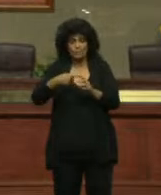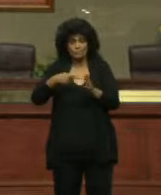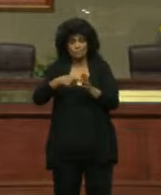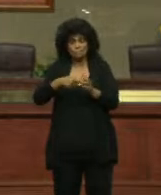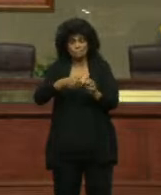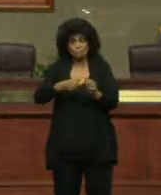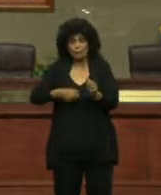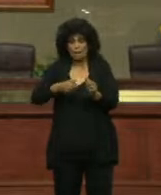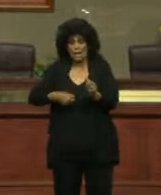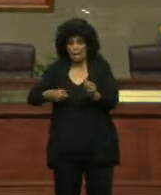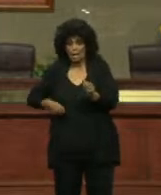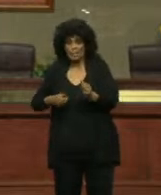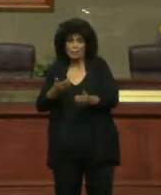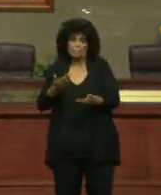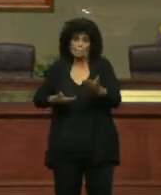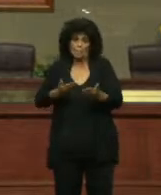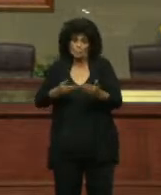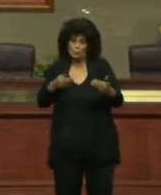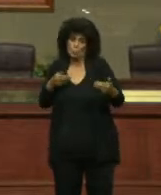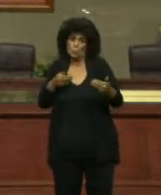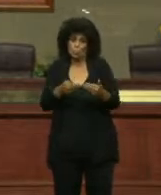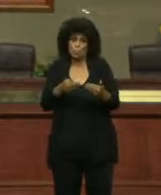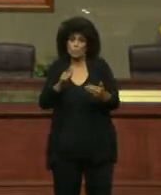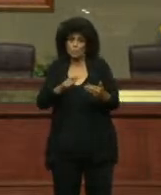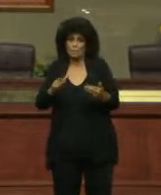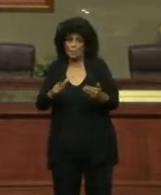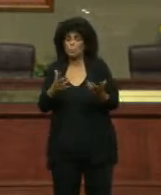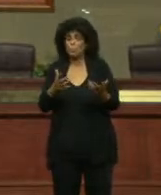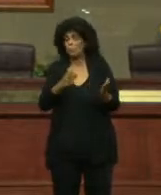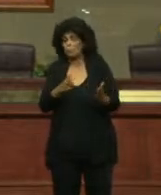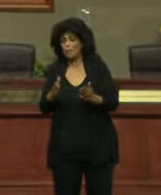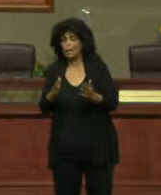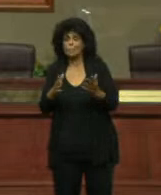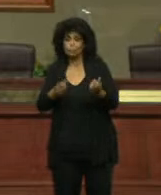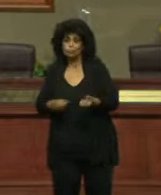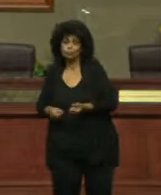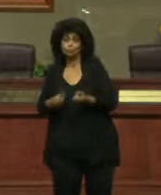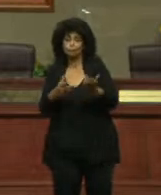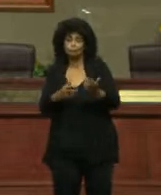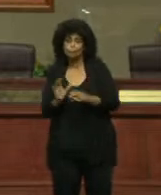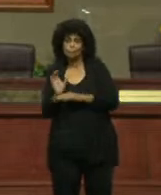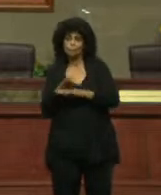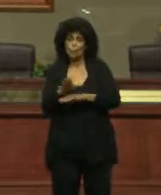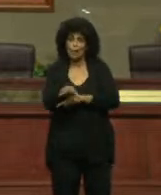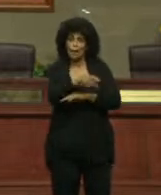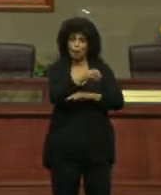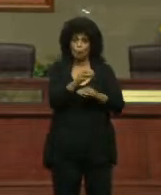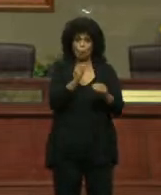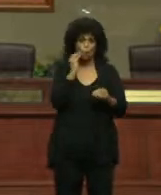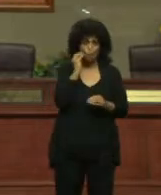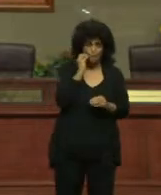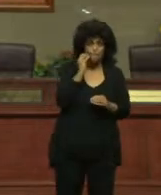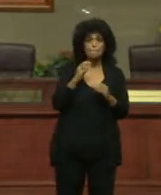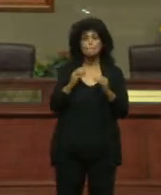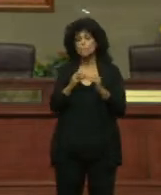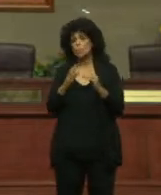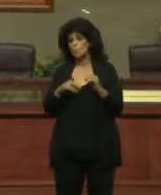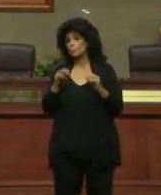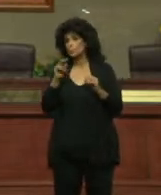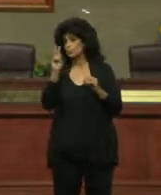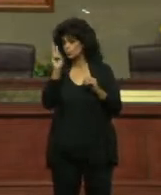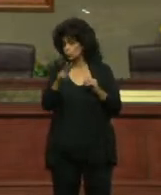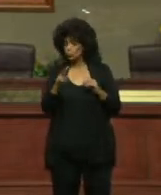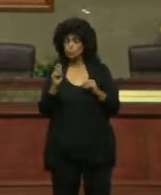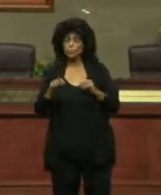of eviction. Currently, more than $1.2 million have been distributed to keep